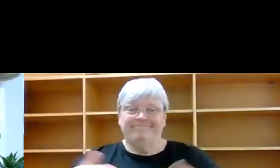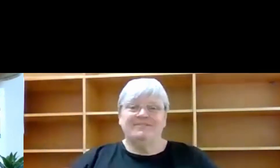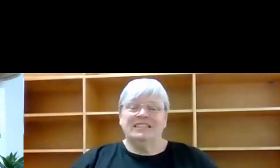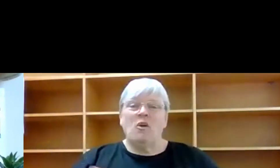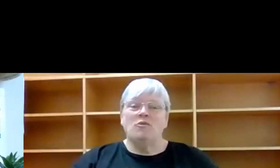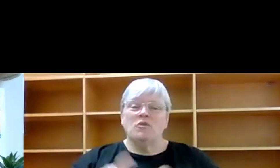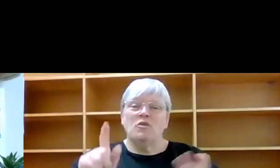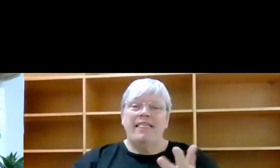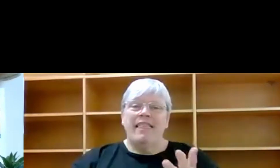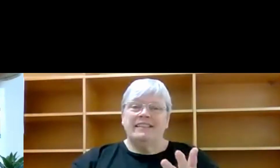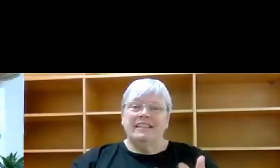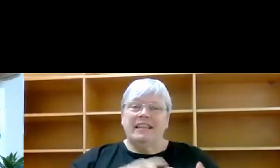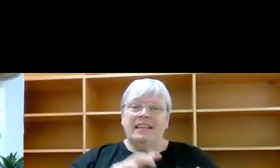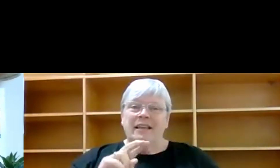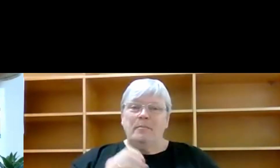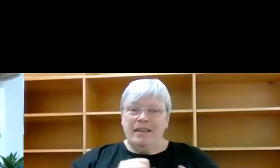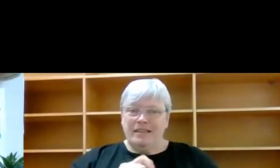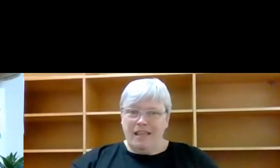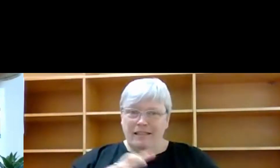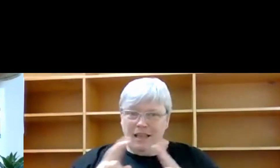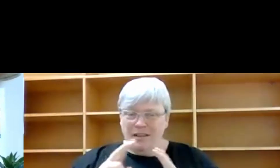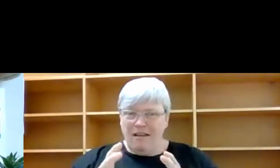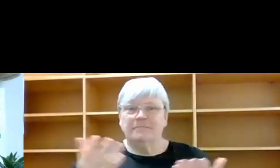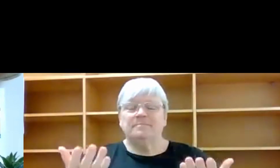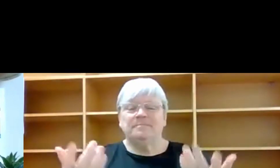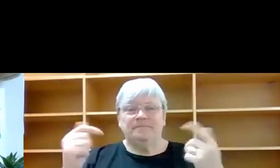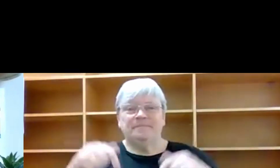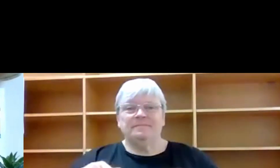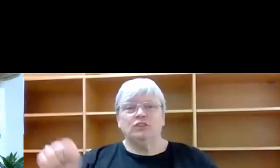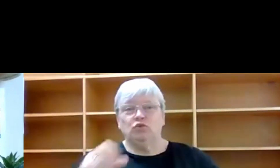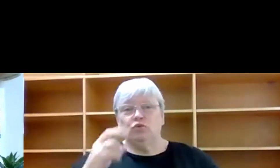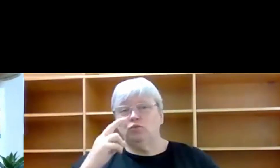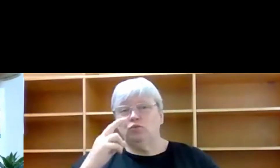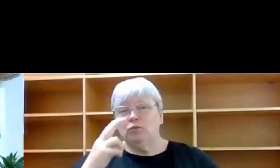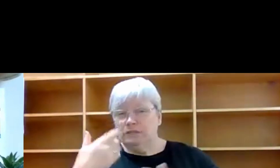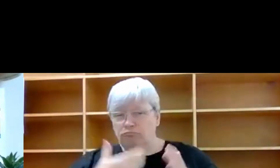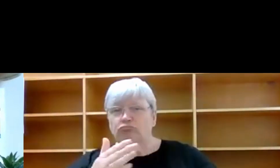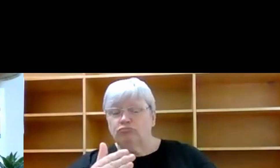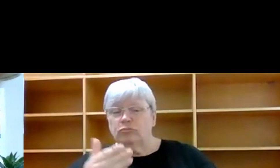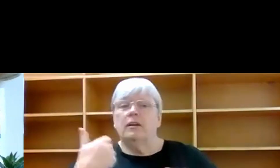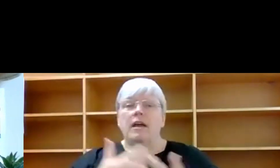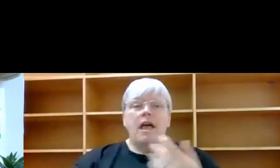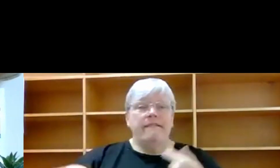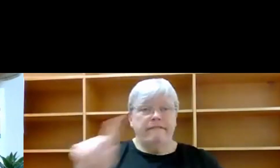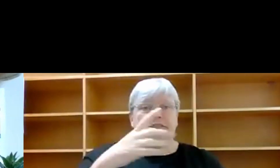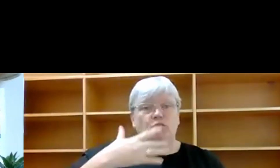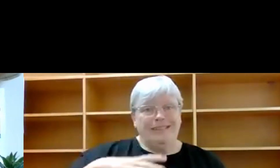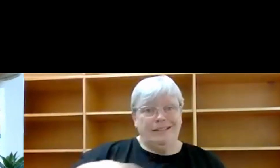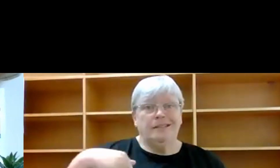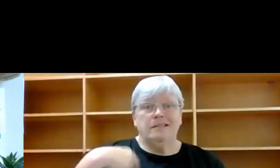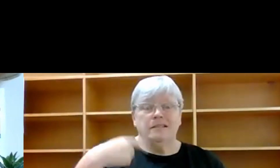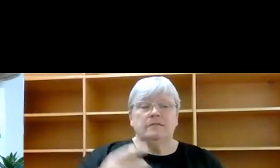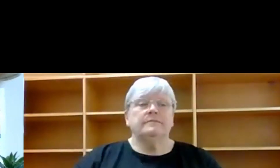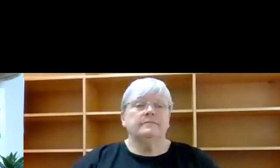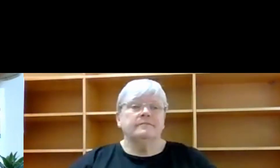have Leslie providing BSO interpretation for us, and she should be visible throughout the event for any of you who